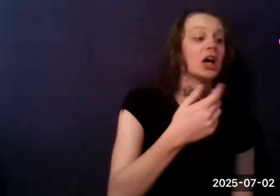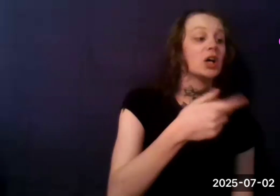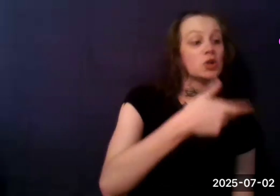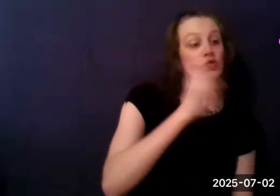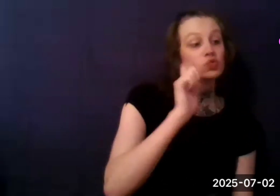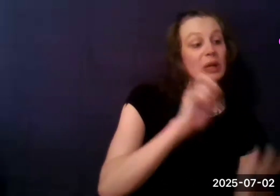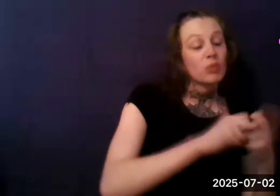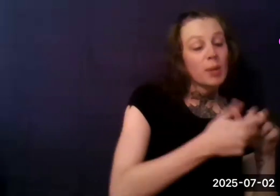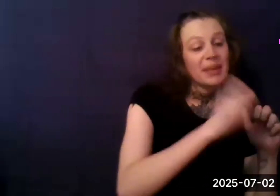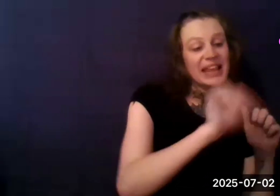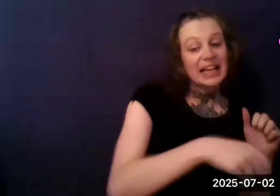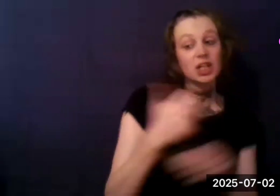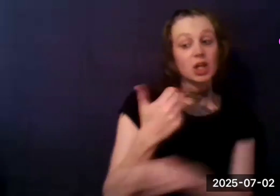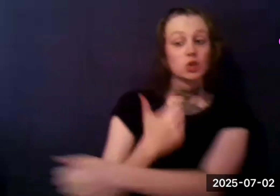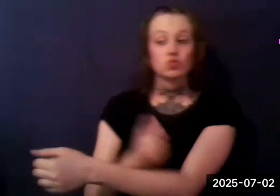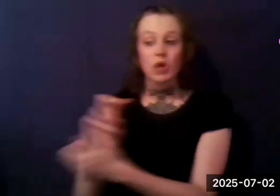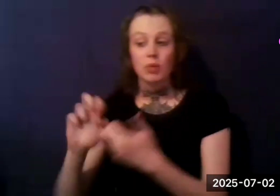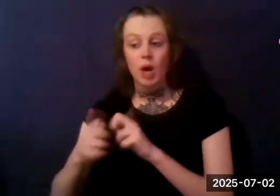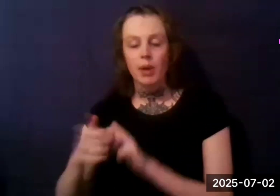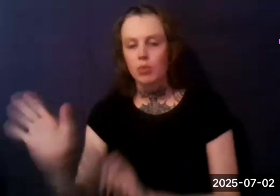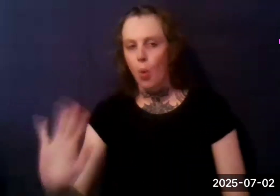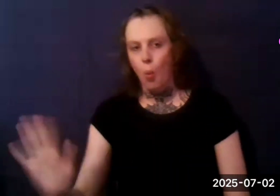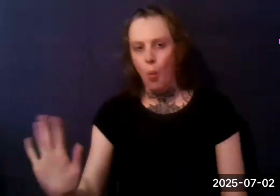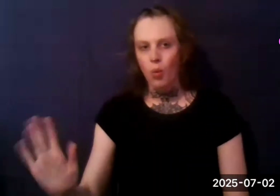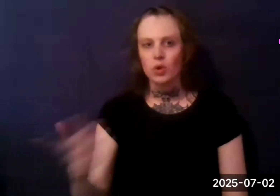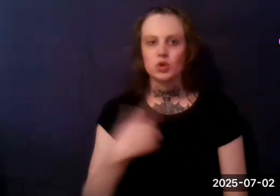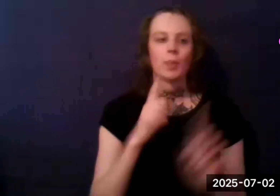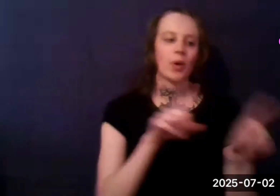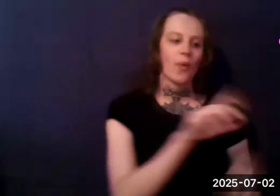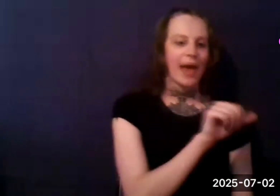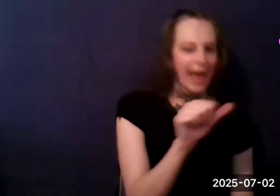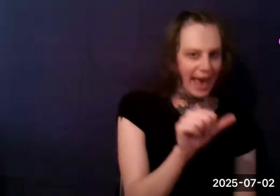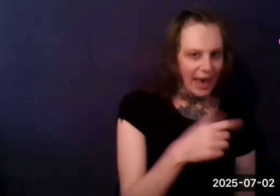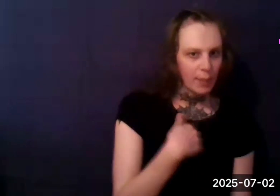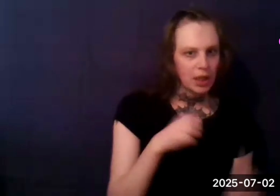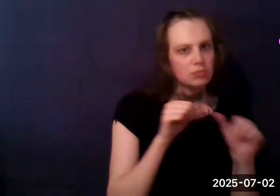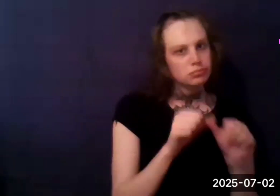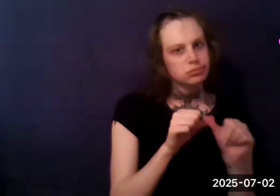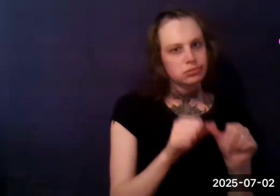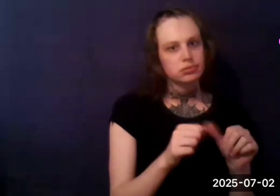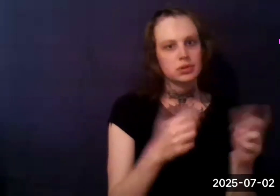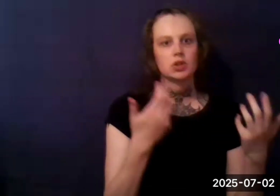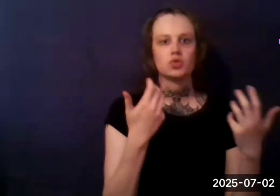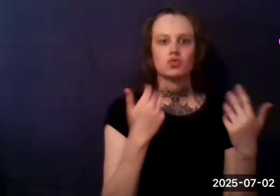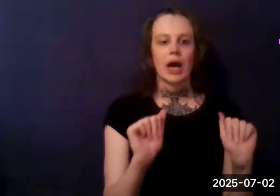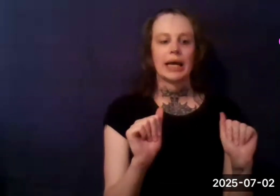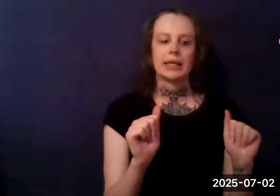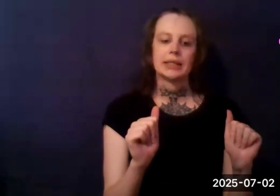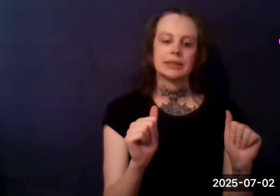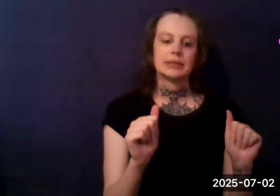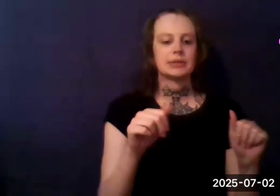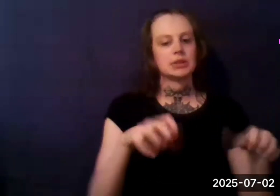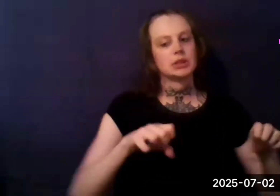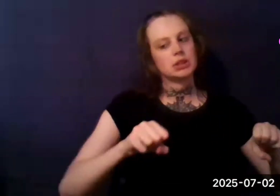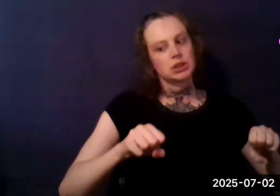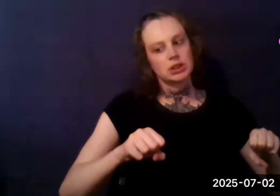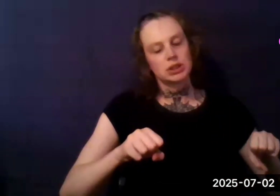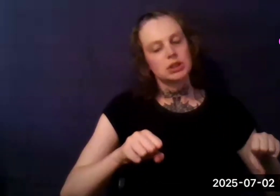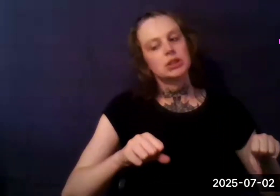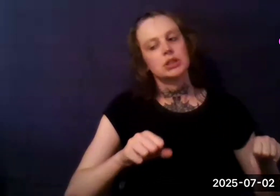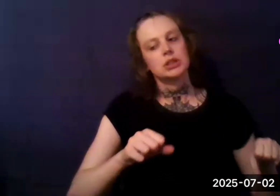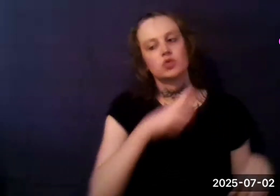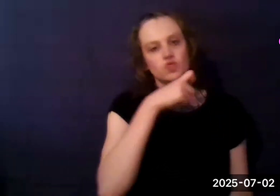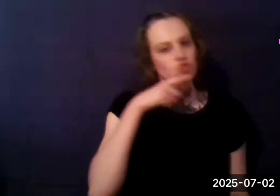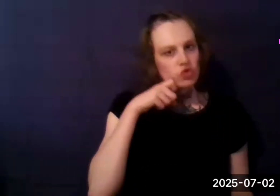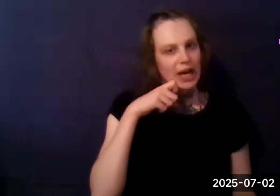Absolutely, I did not. Um, so I kept just like white knuckling it for a while. Um, and I was really like, yeah, like I'm